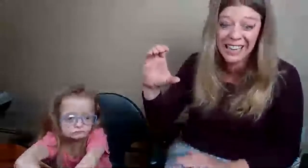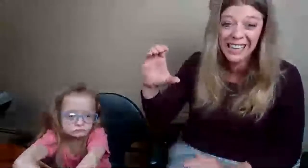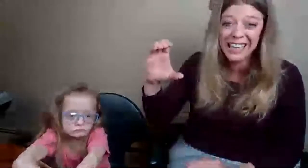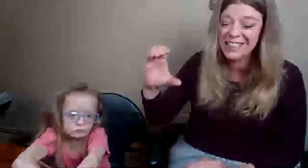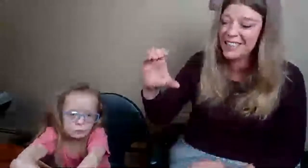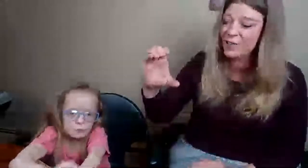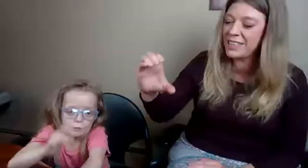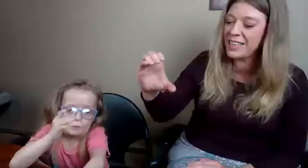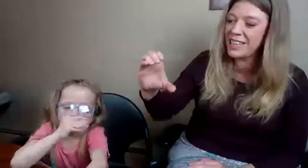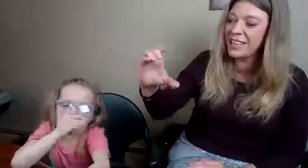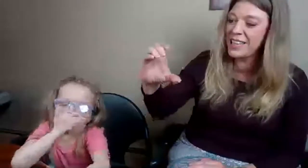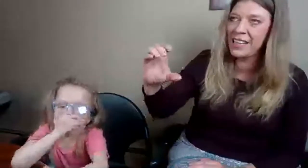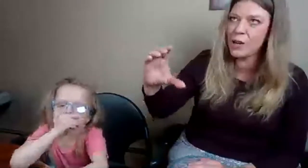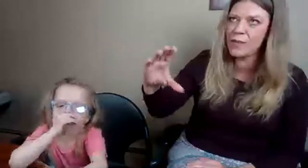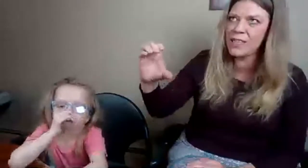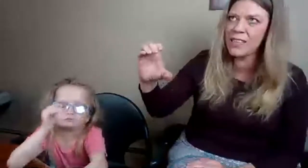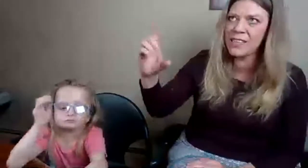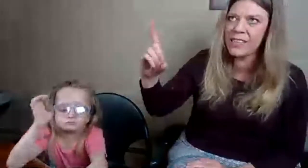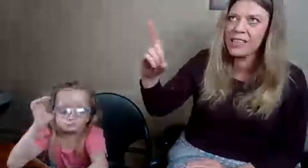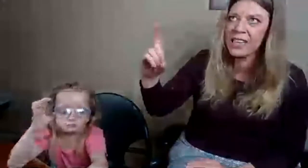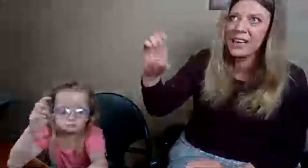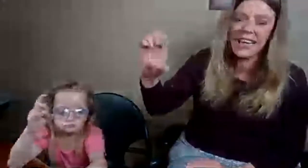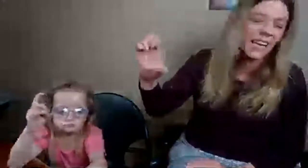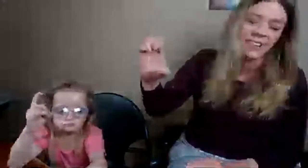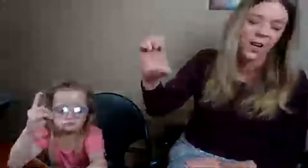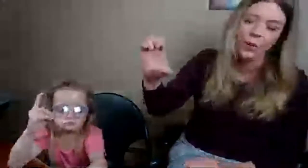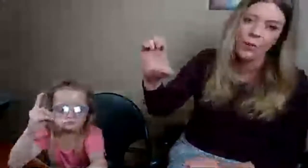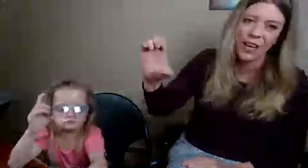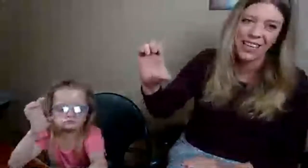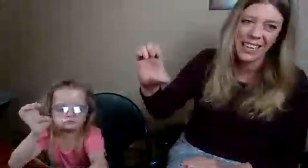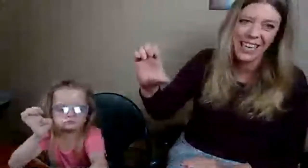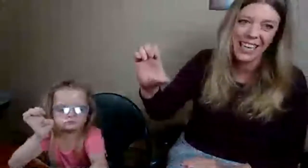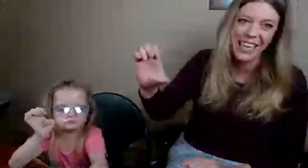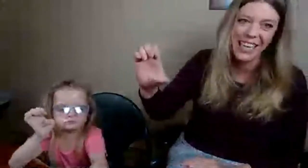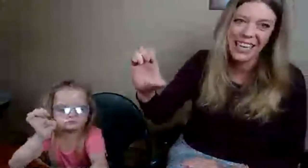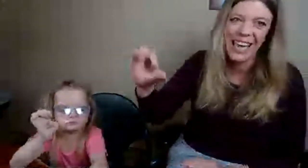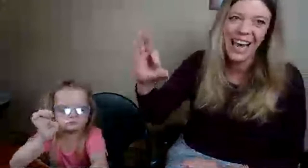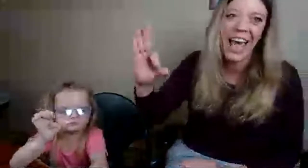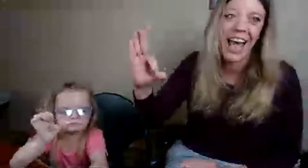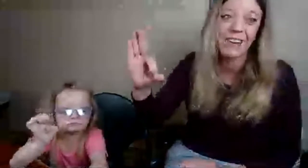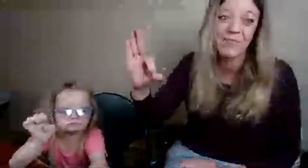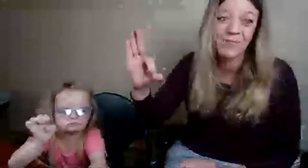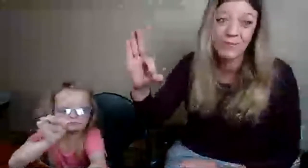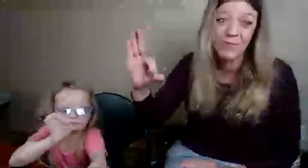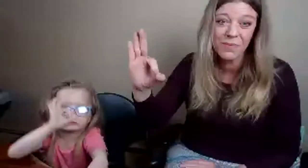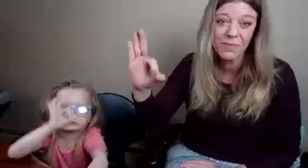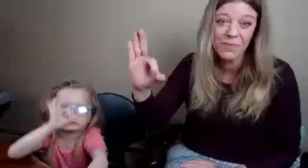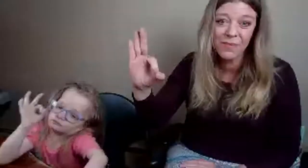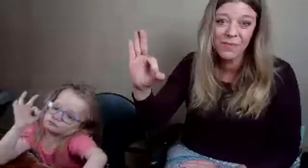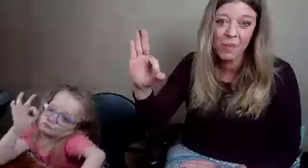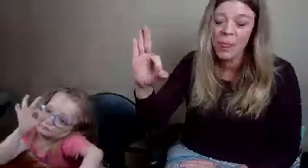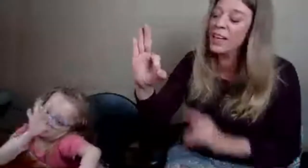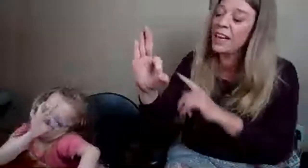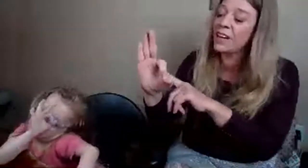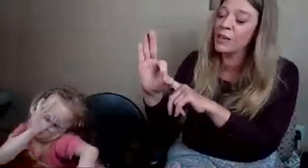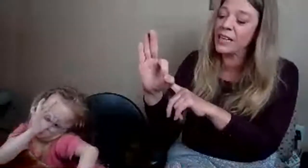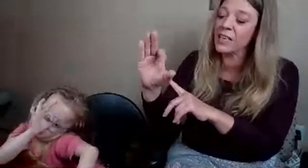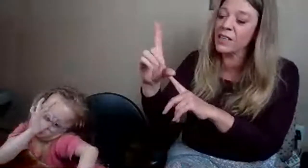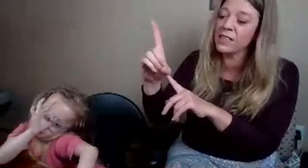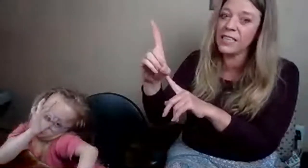ones again. So C, if you see D, E, sorry, we're on E. F. Now here,